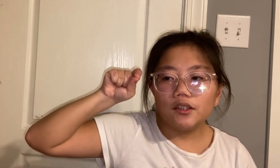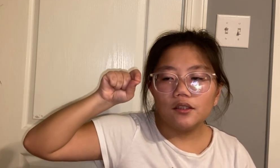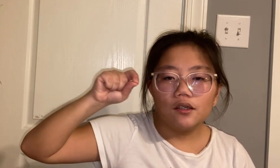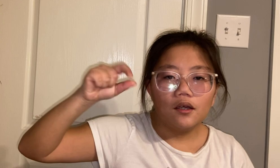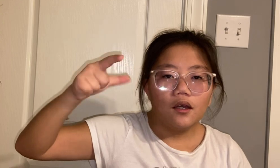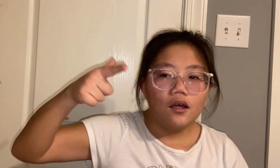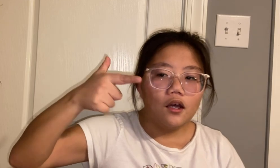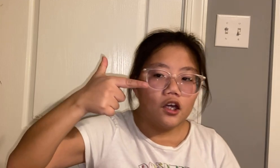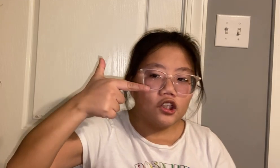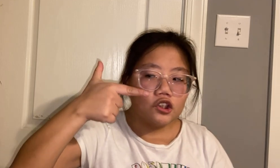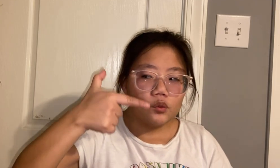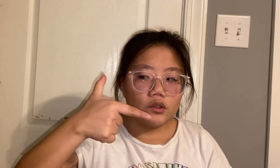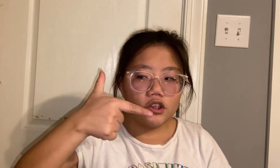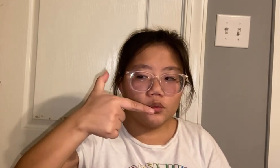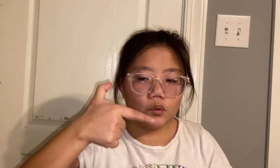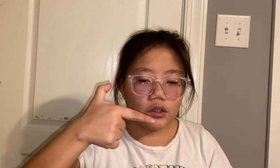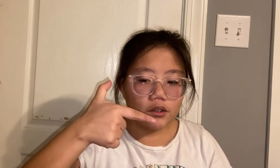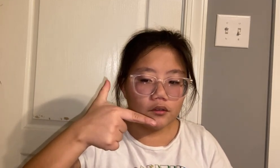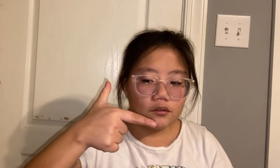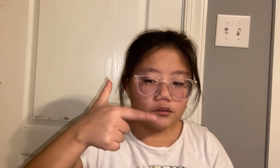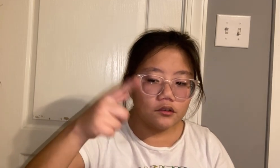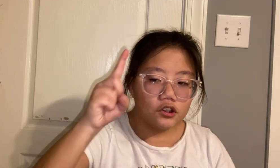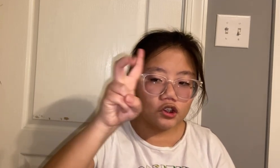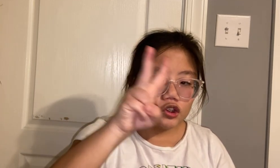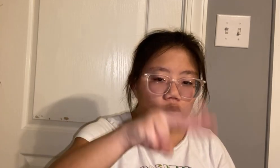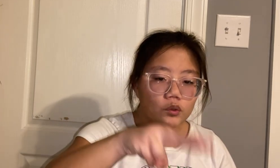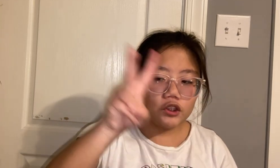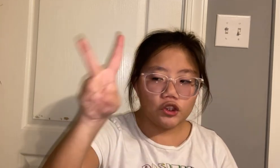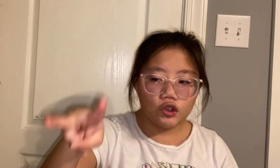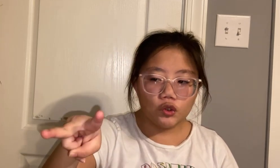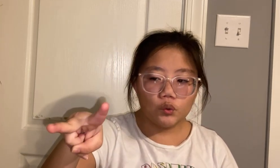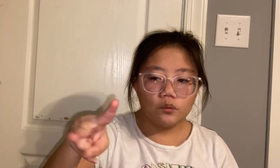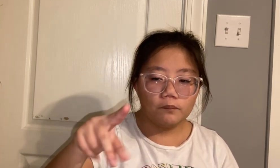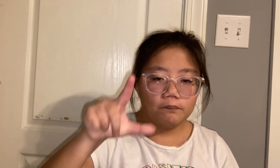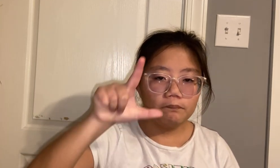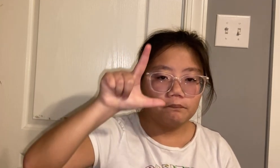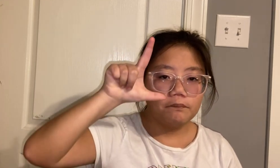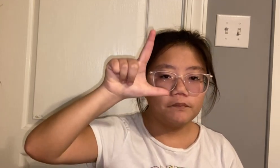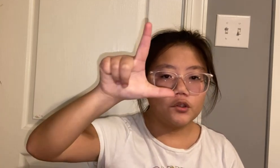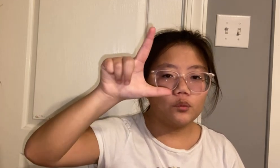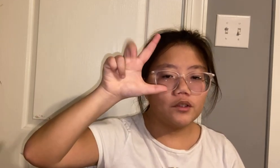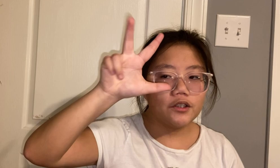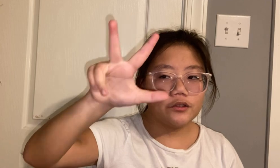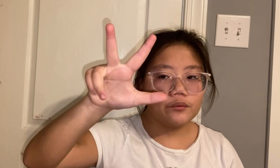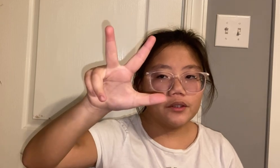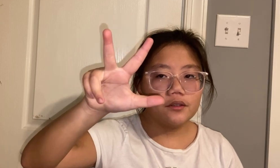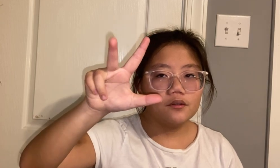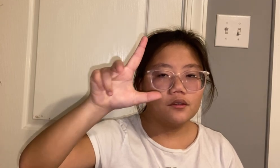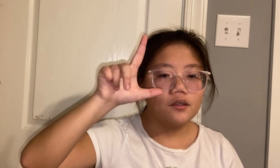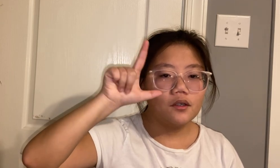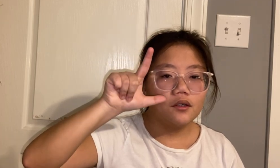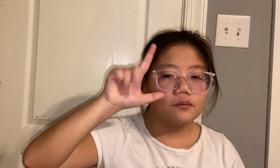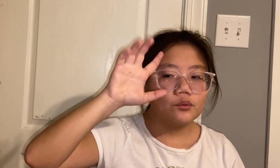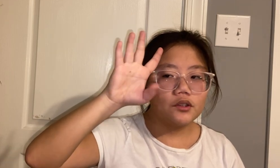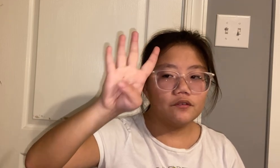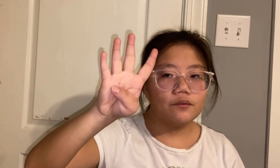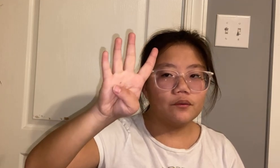twenty one twenty two twenty three twenty four